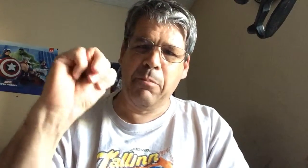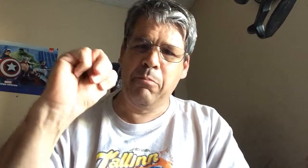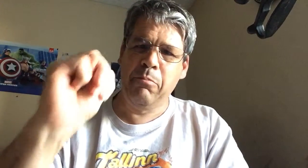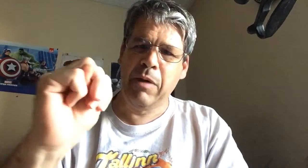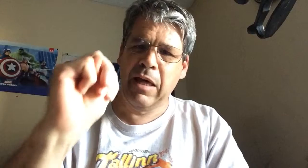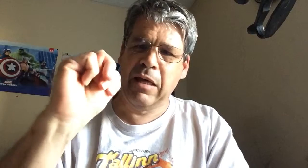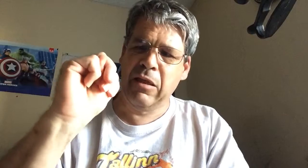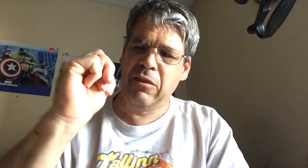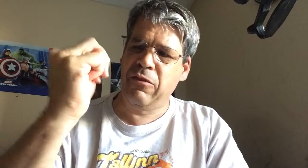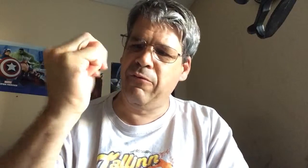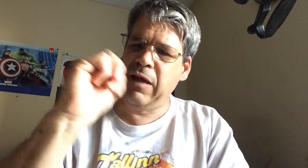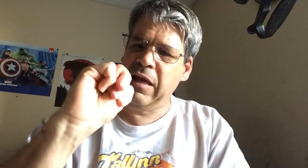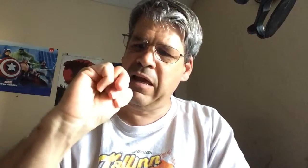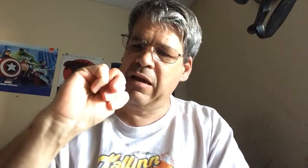M is three